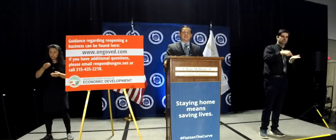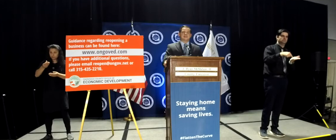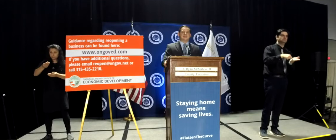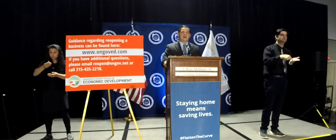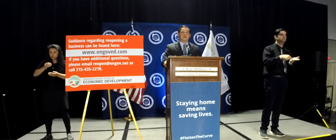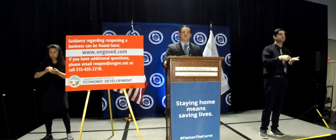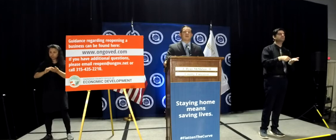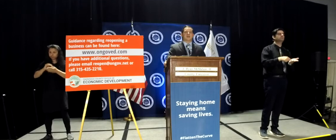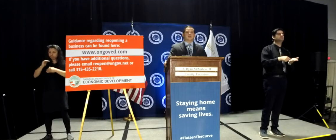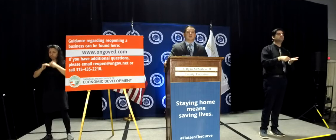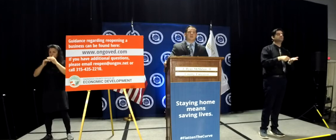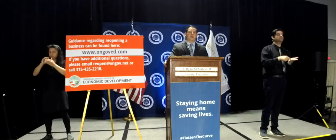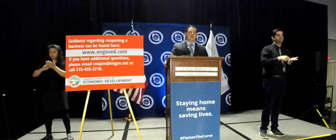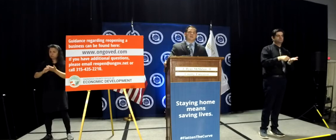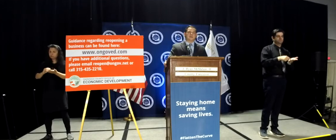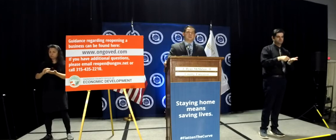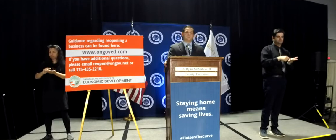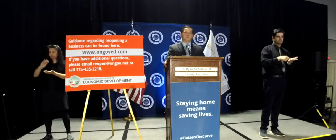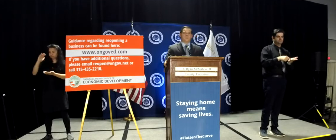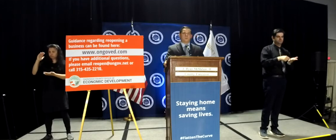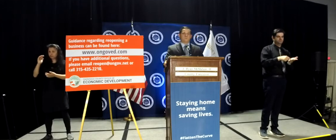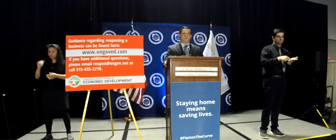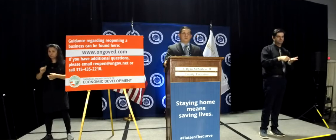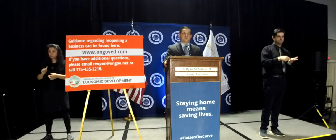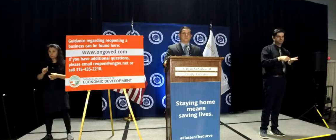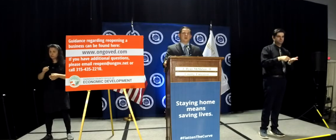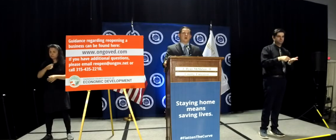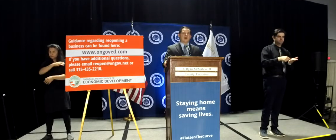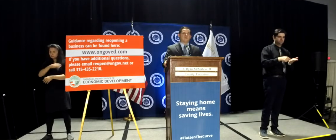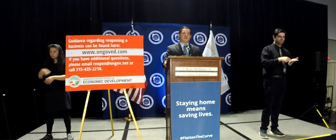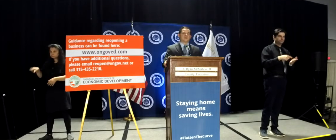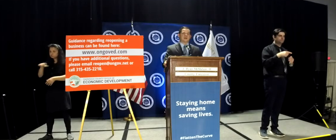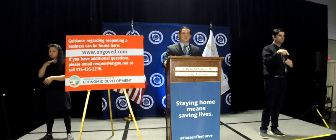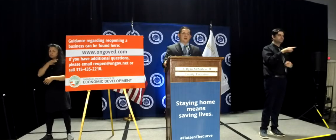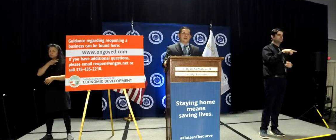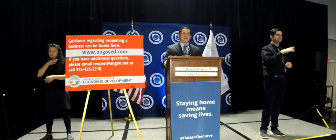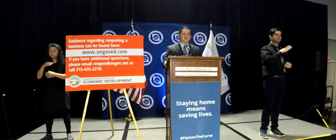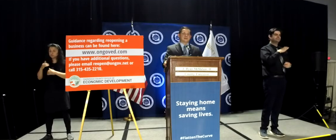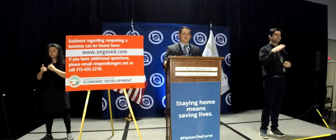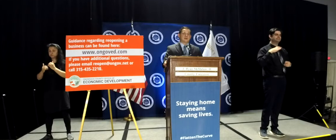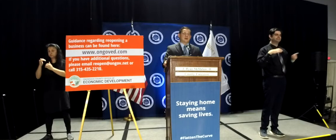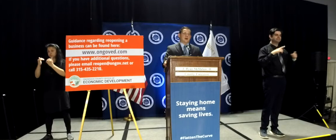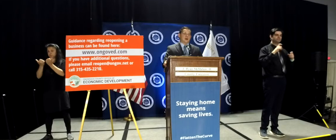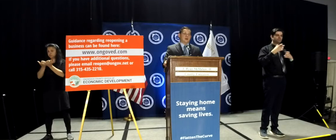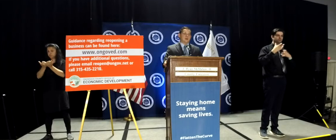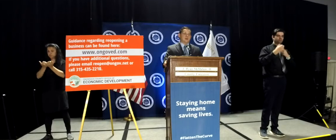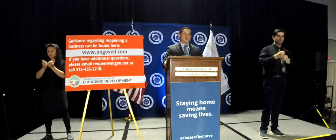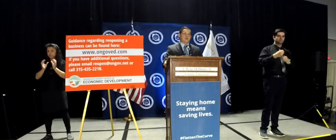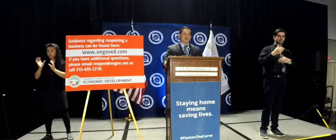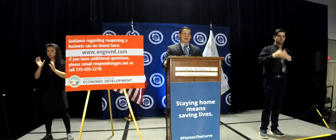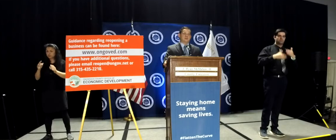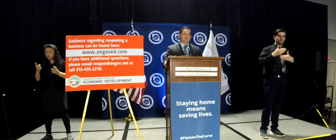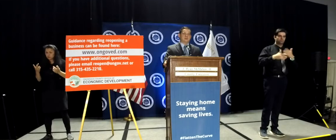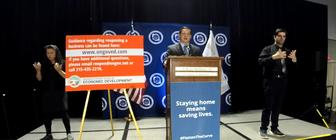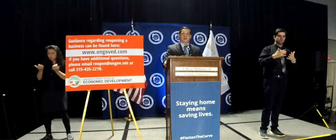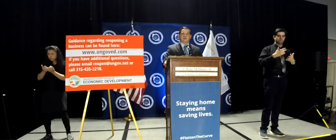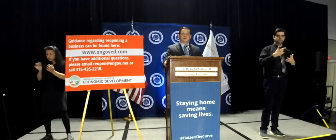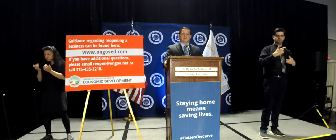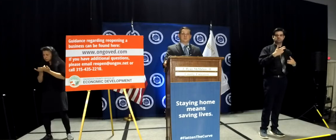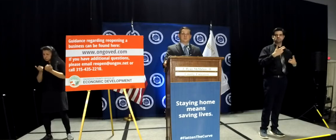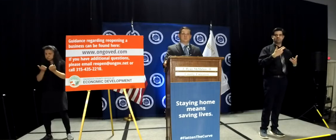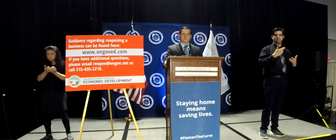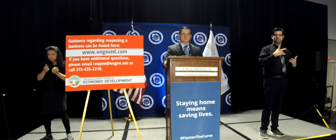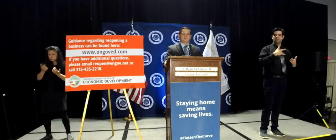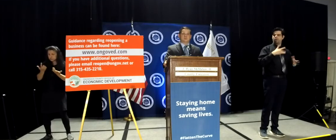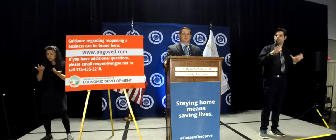the citizens having faith in that process. Because if they don't have faith in that process, then they're not going to